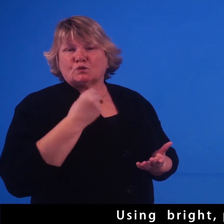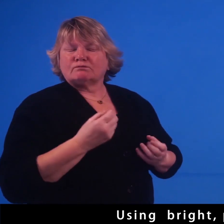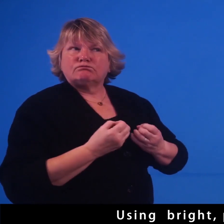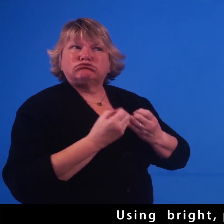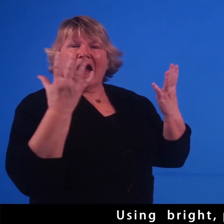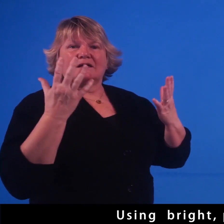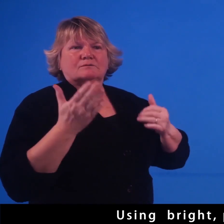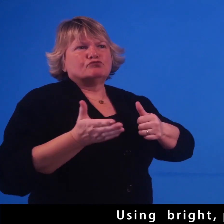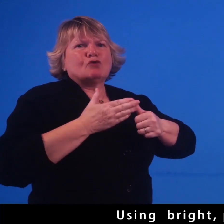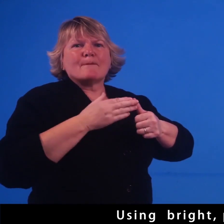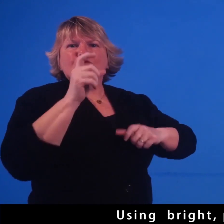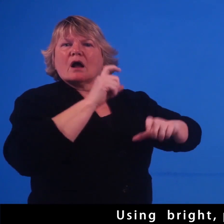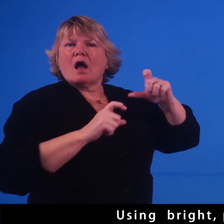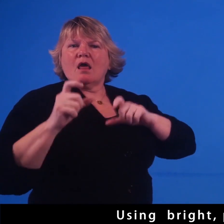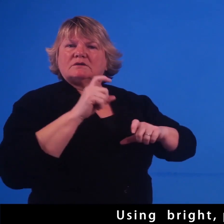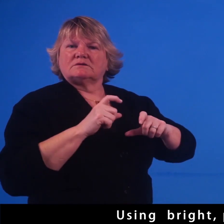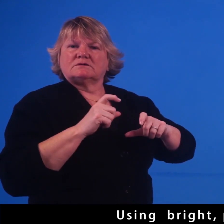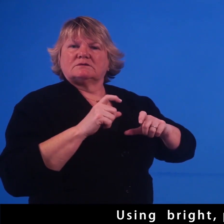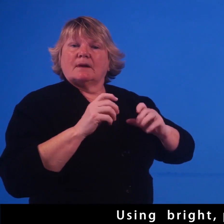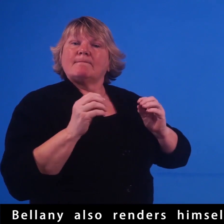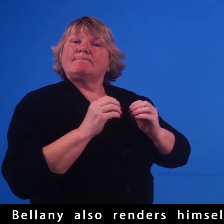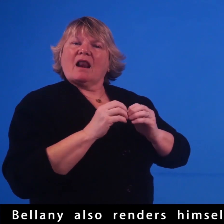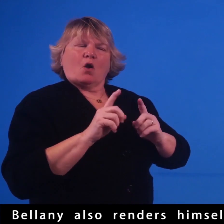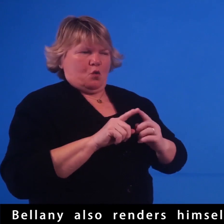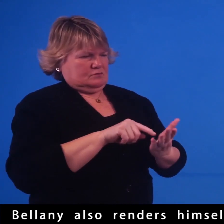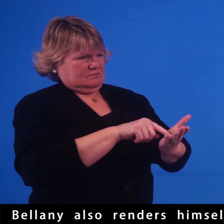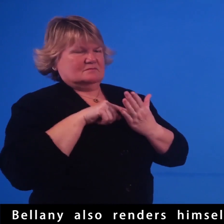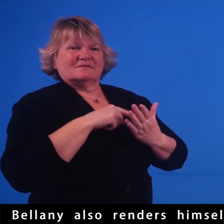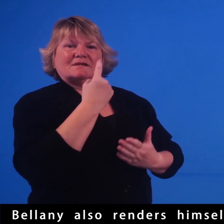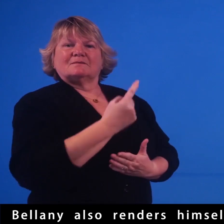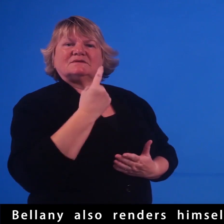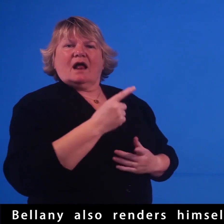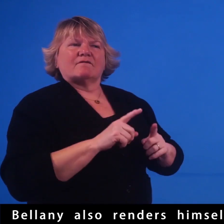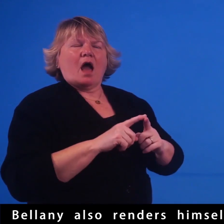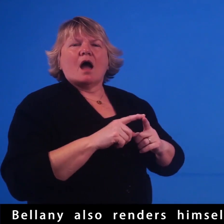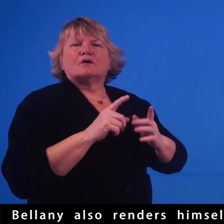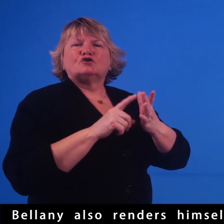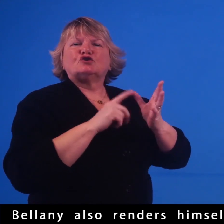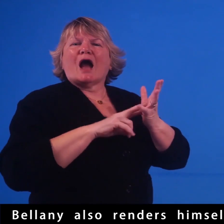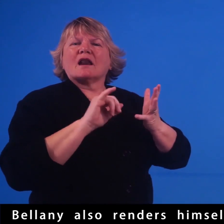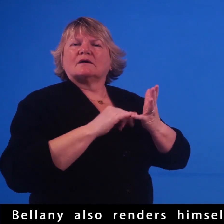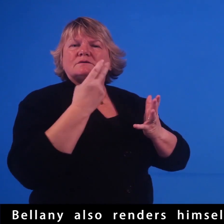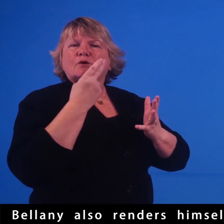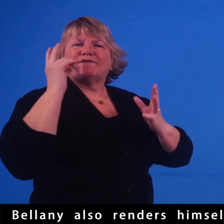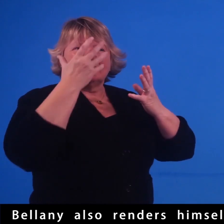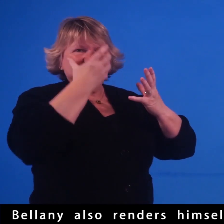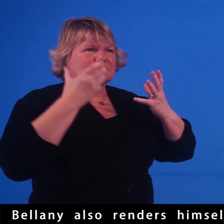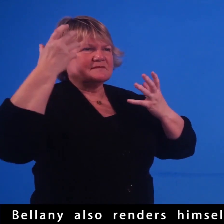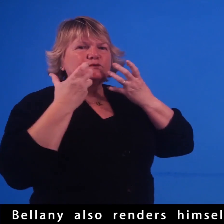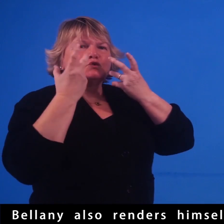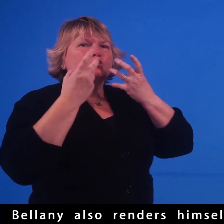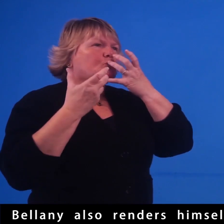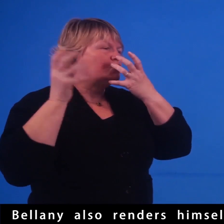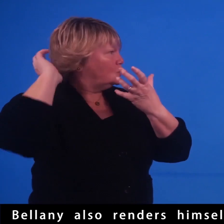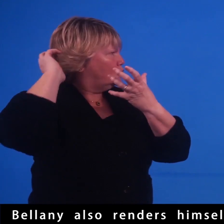Using bright, primary colours, Bellany also renders himself with a double-faced Janus